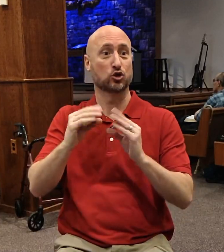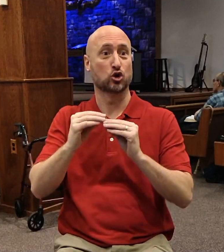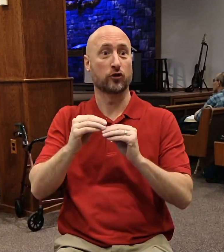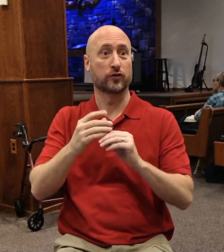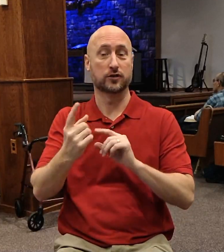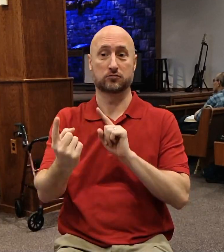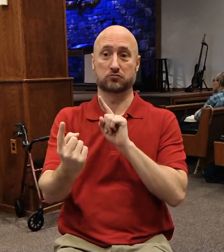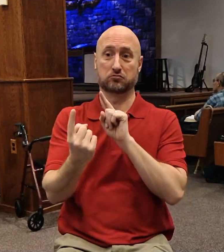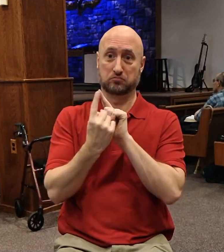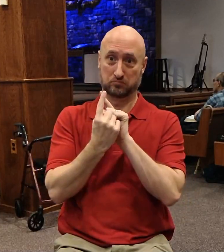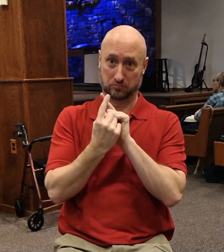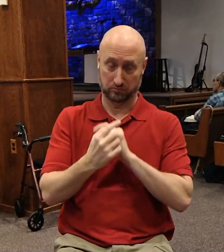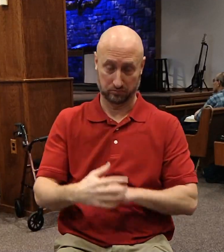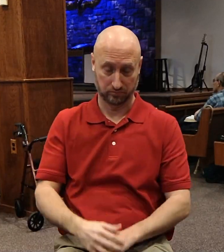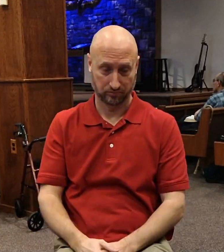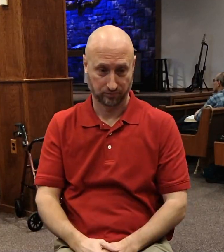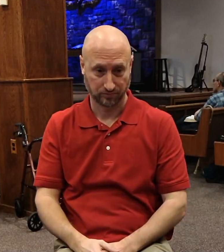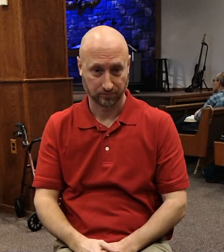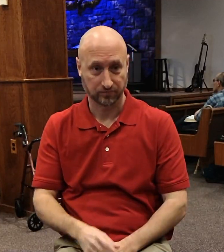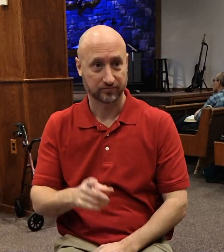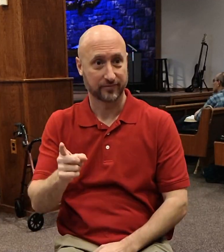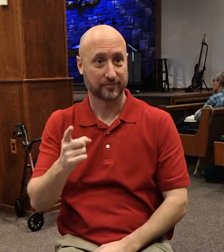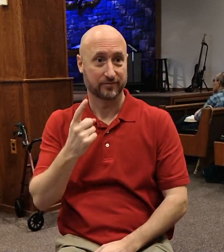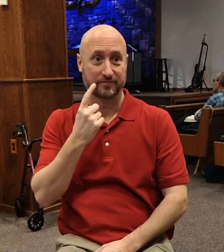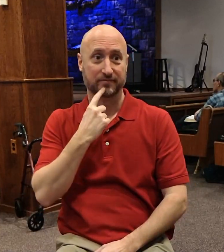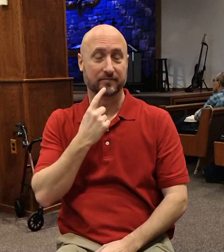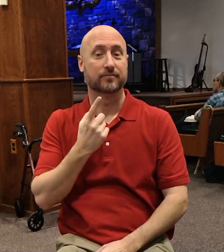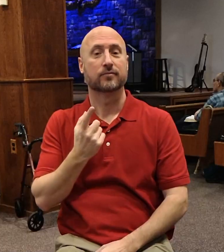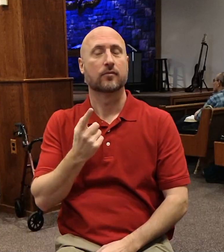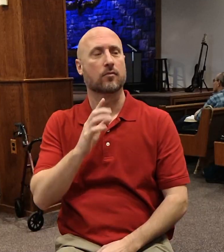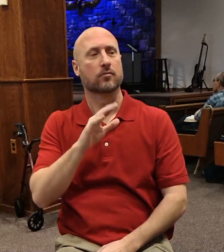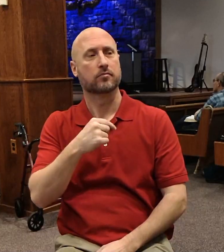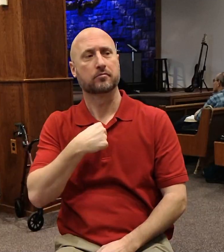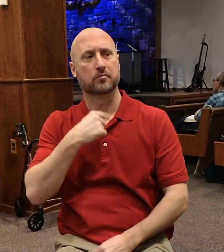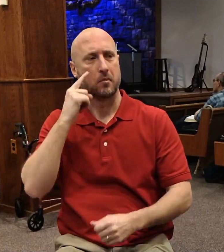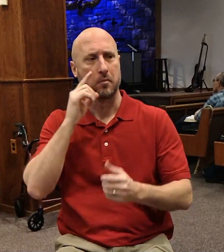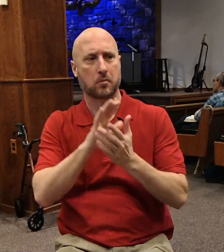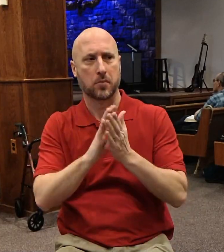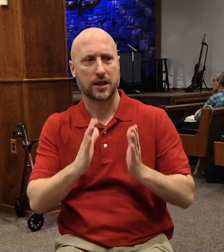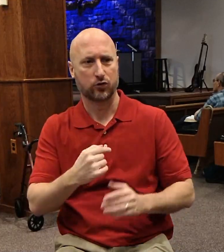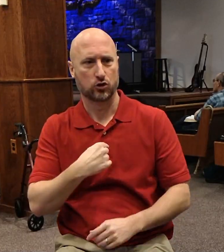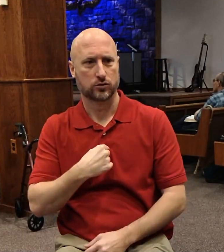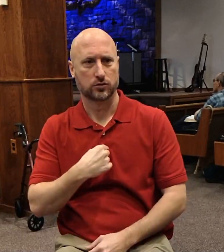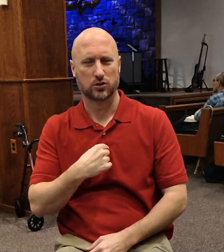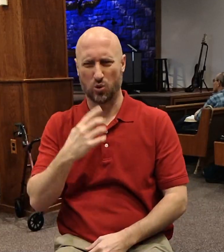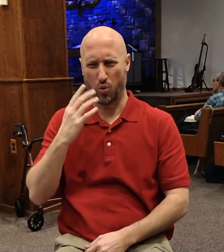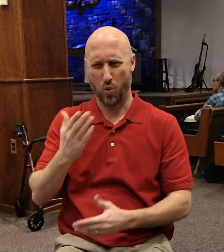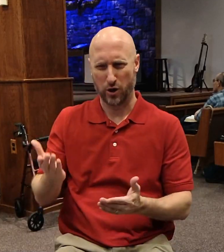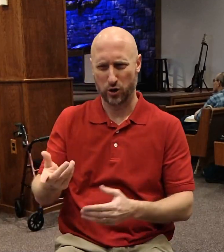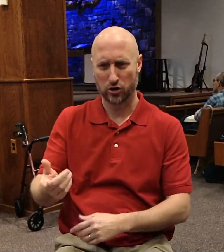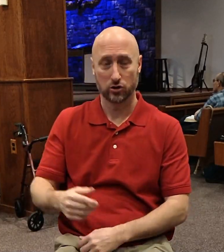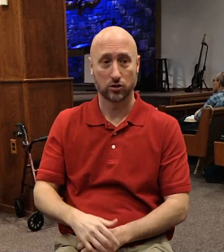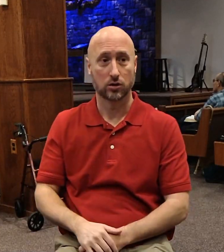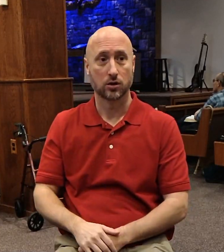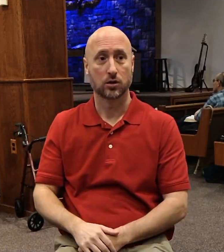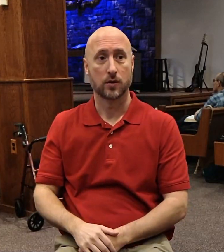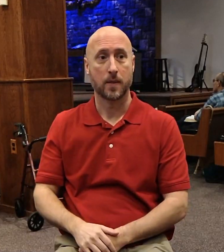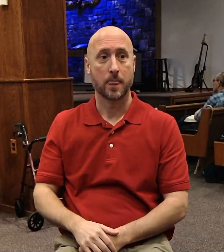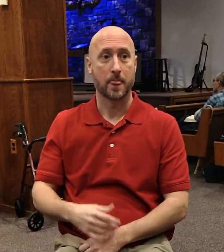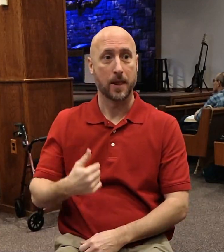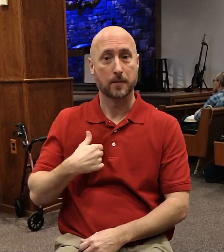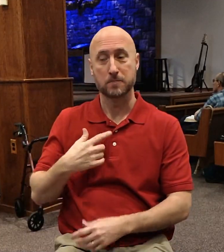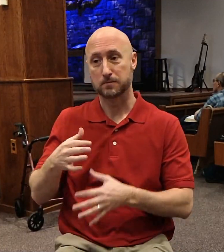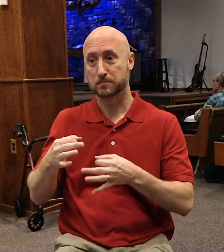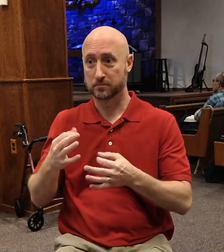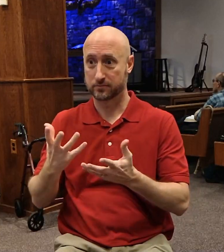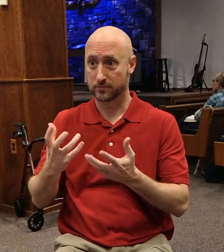and he said, I'm not a believer. I said, well, why are you here? He said, don't give, I started to talk to him about